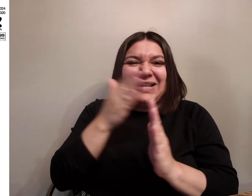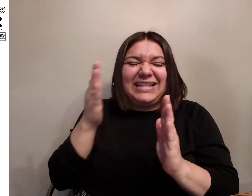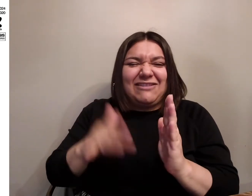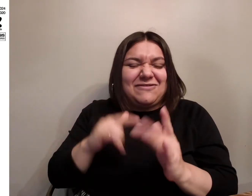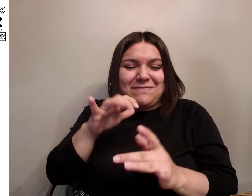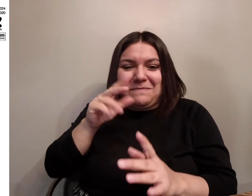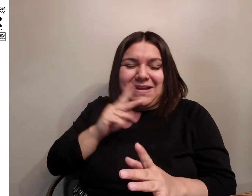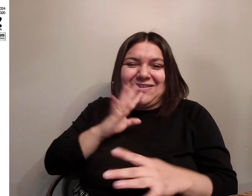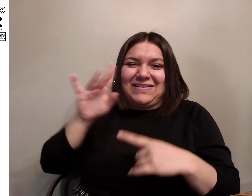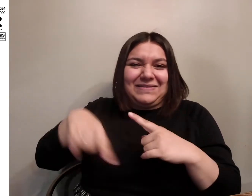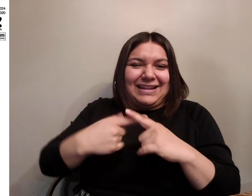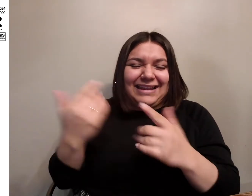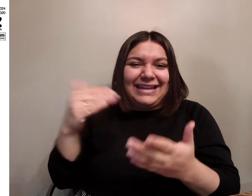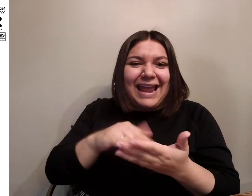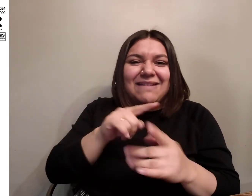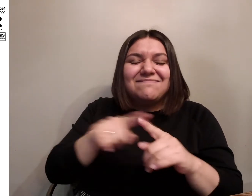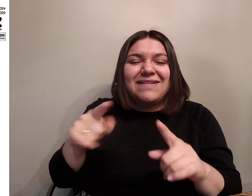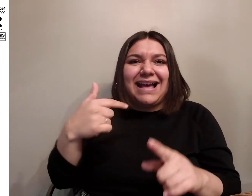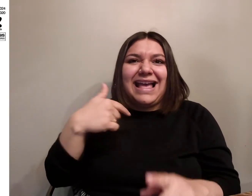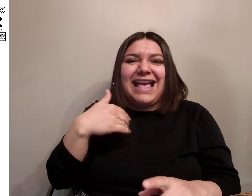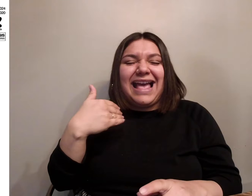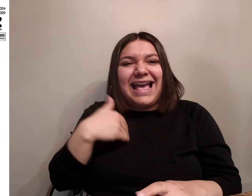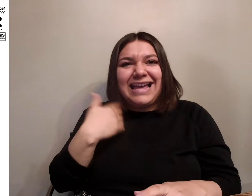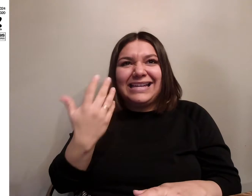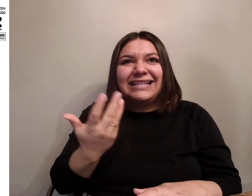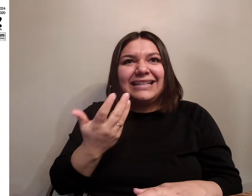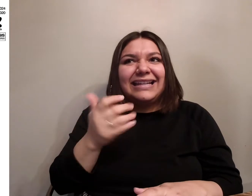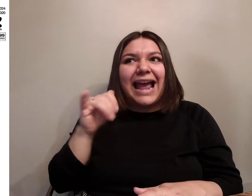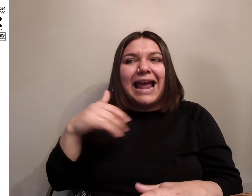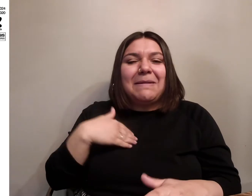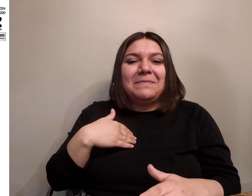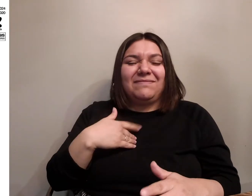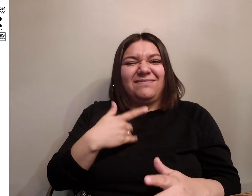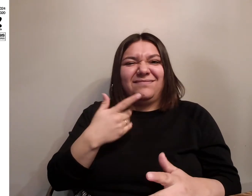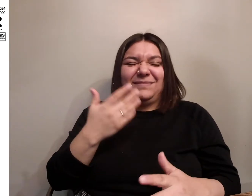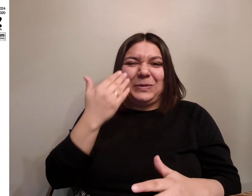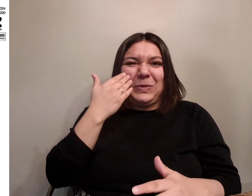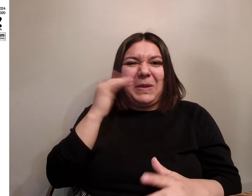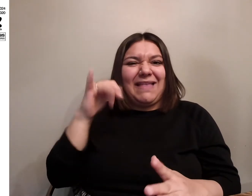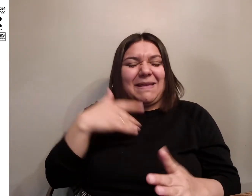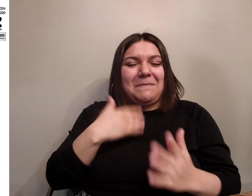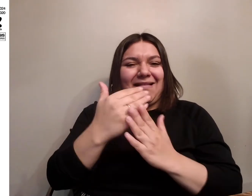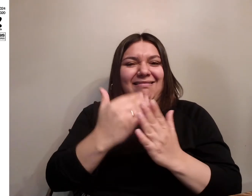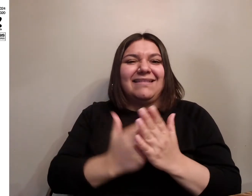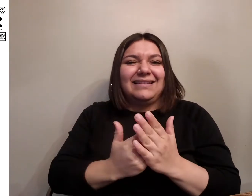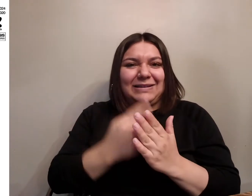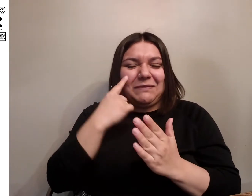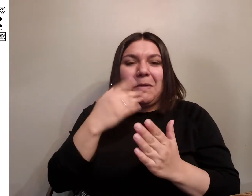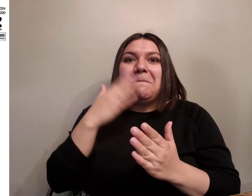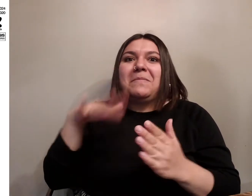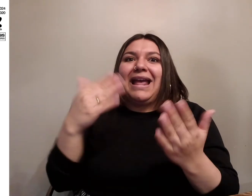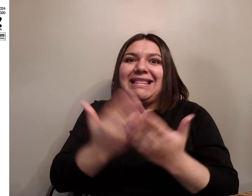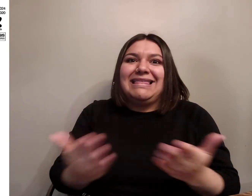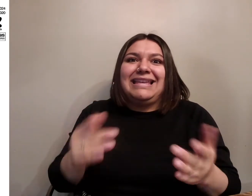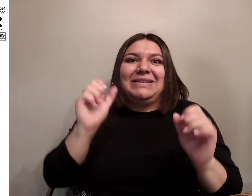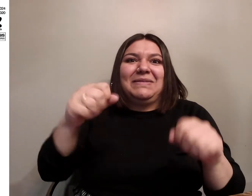gets the book never goes back to that. But I had pandemics on my